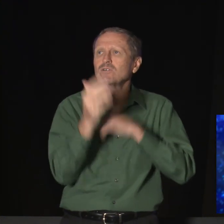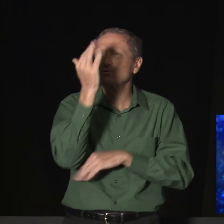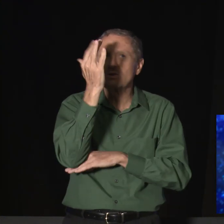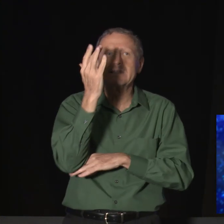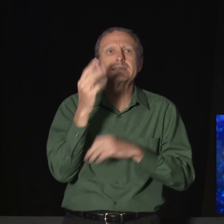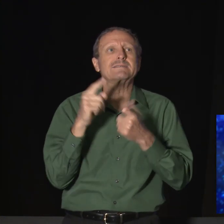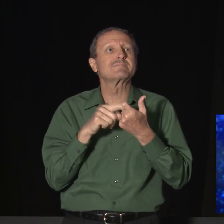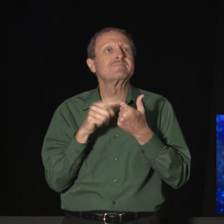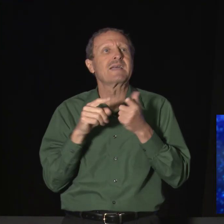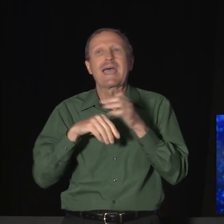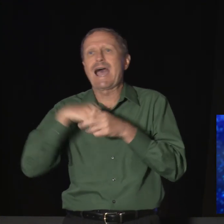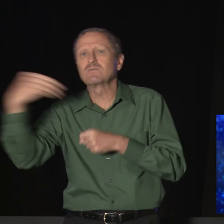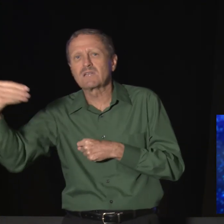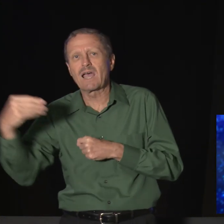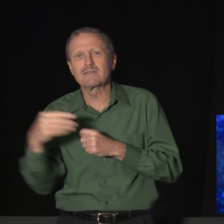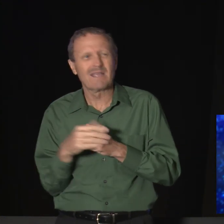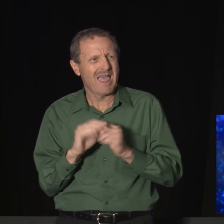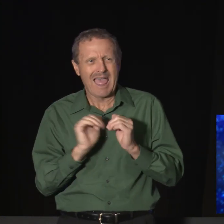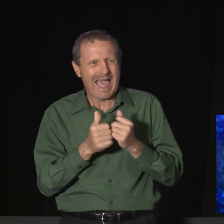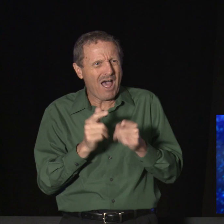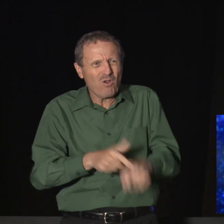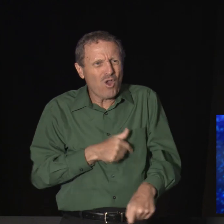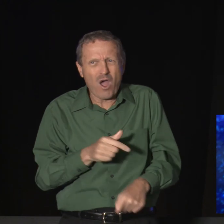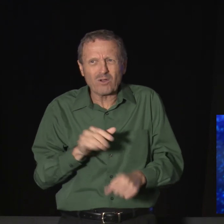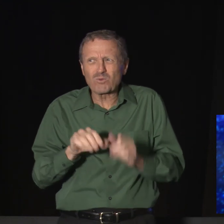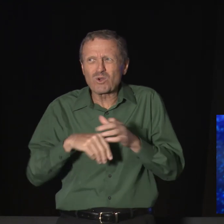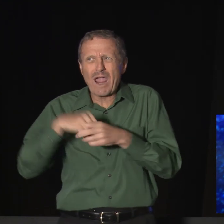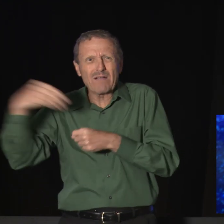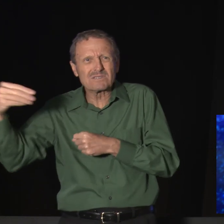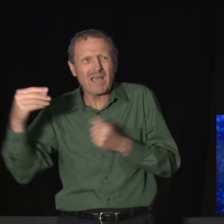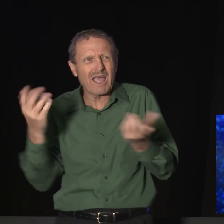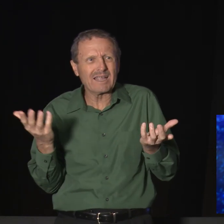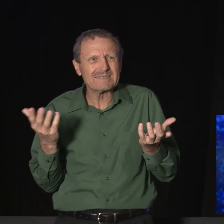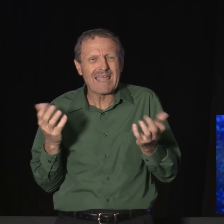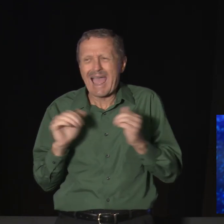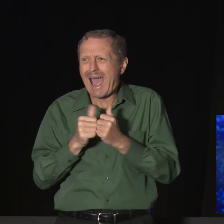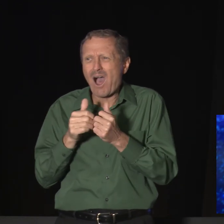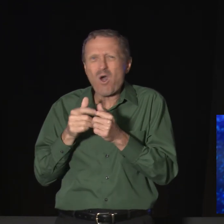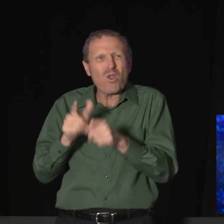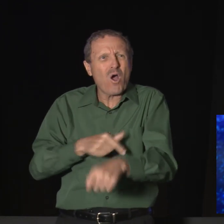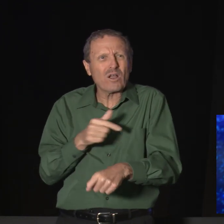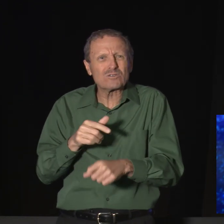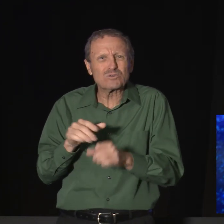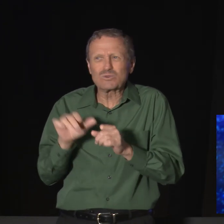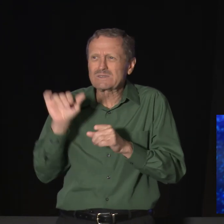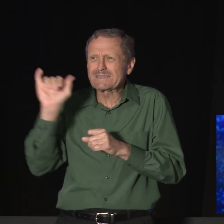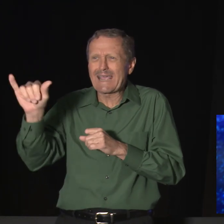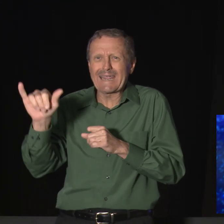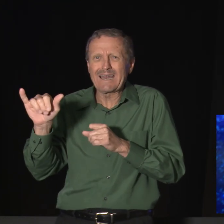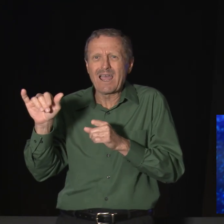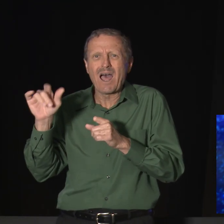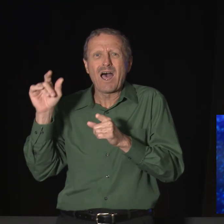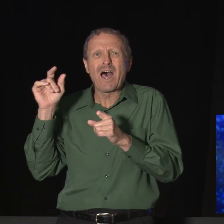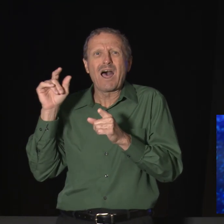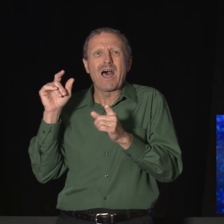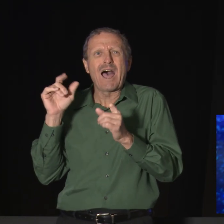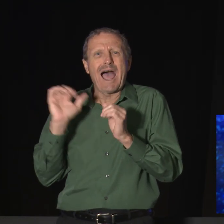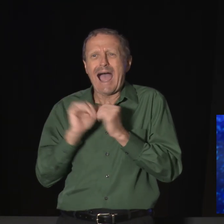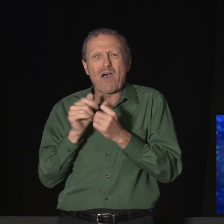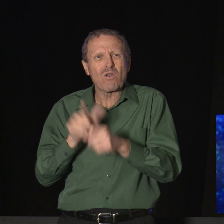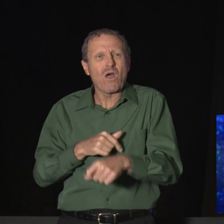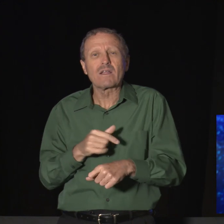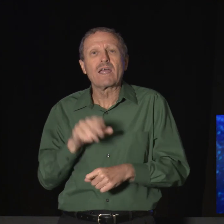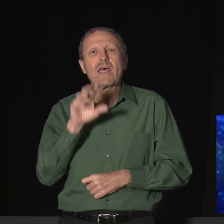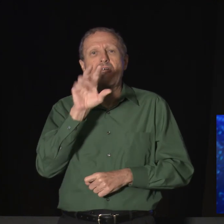outside. How long? How long were you outside? How long were you outside before you had a day in? How long were you